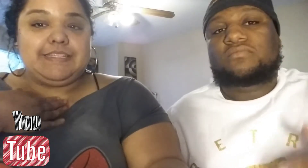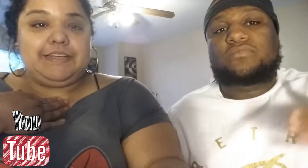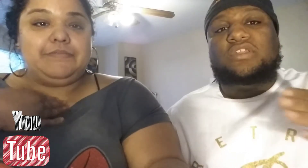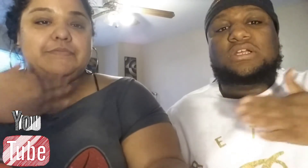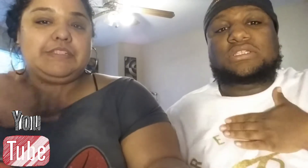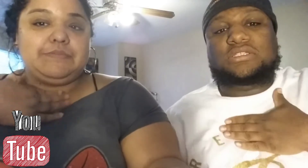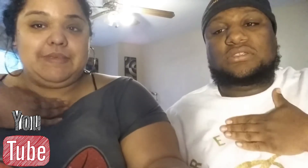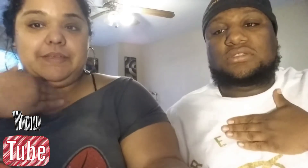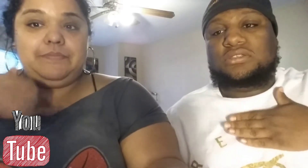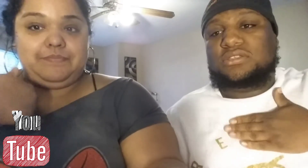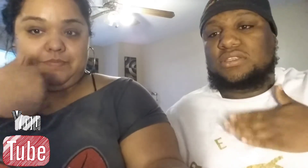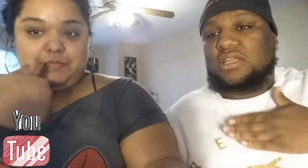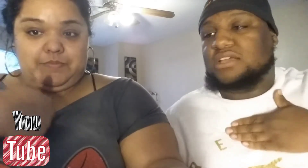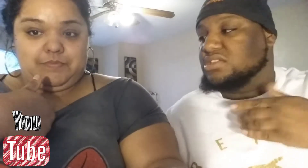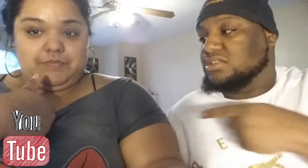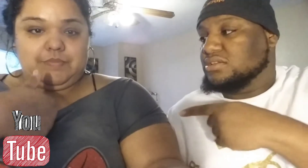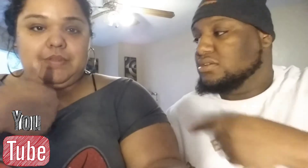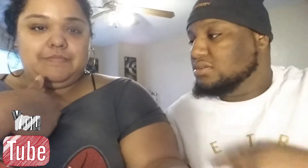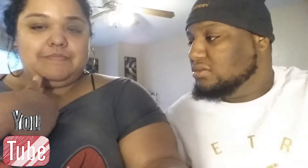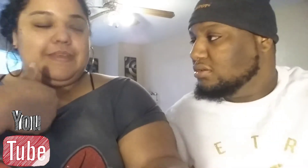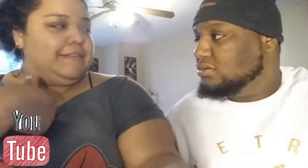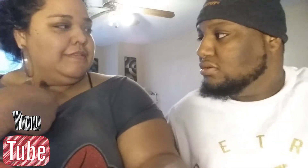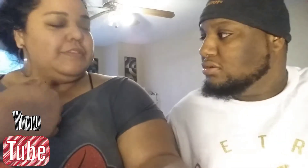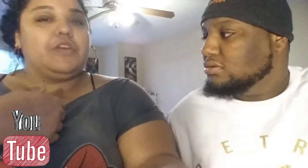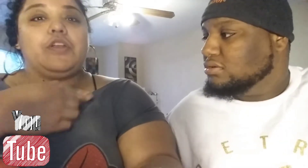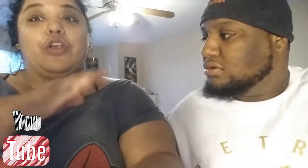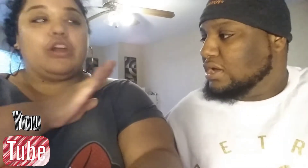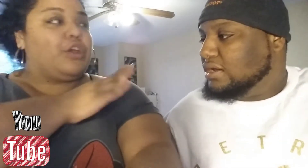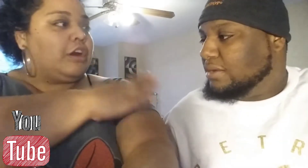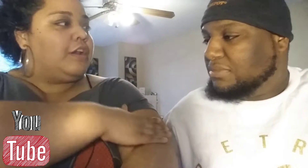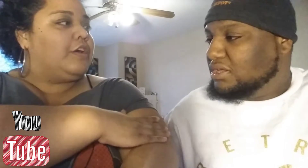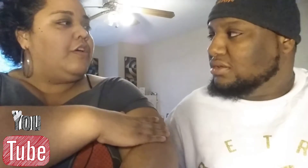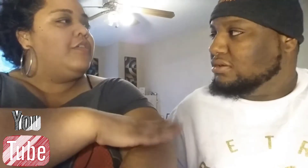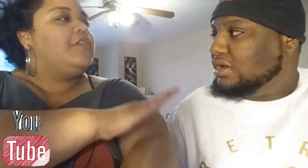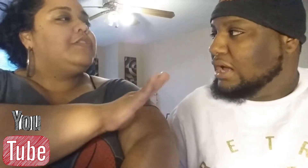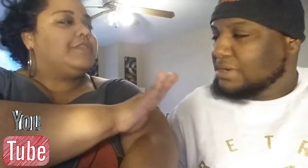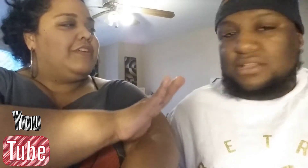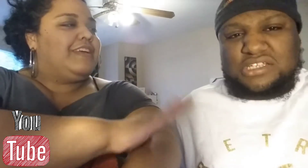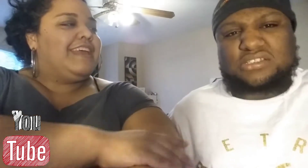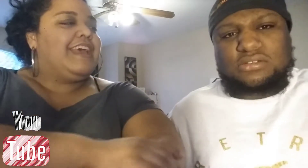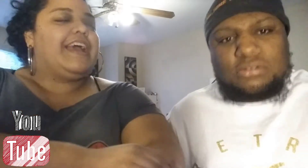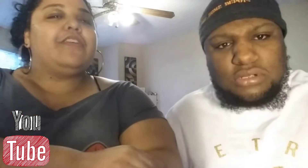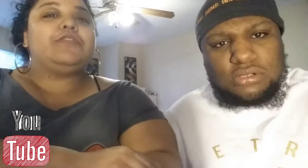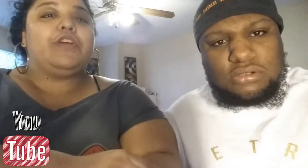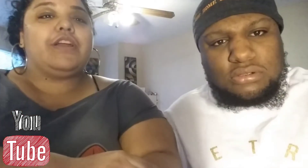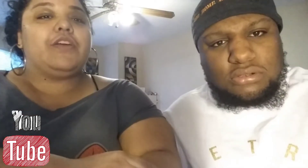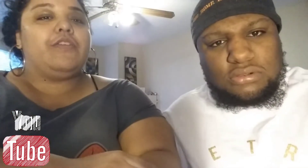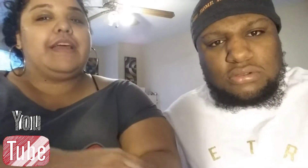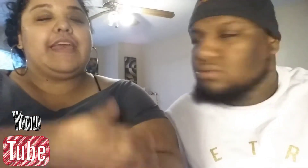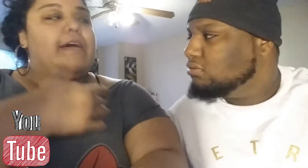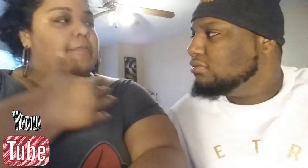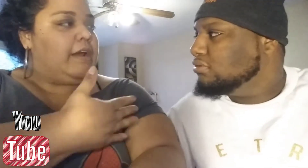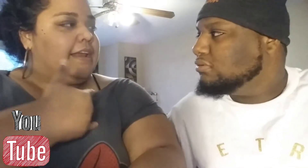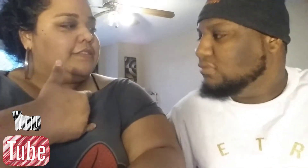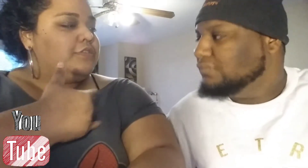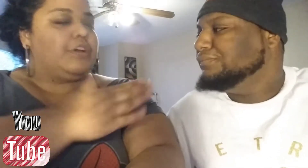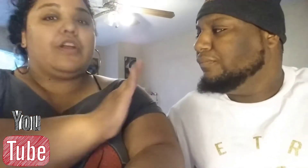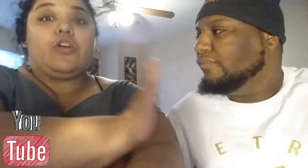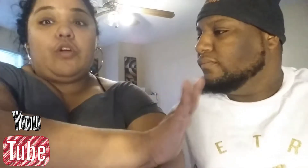Tita, just me. That's Tita. Me. So you're gonna go. I'm not Tita. I know. So you're gonna go like I'm right next. So you're gonna go